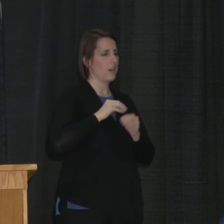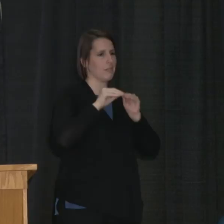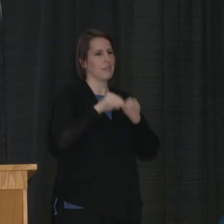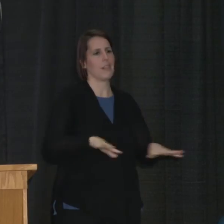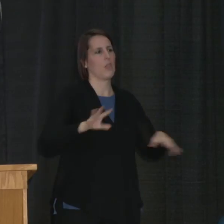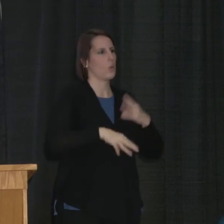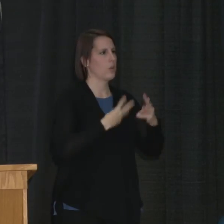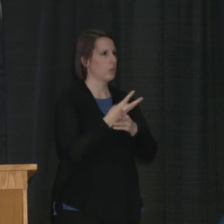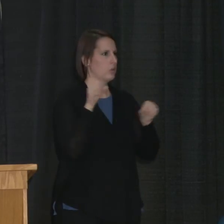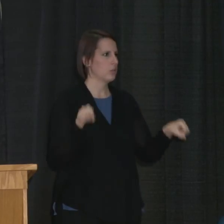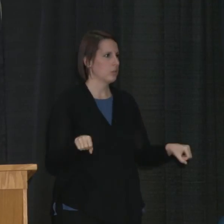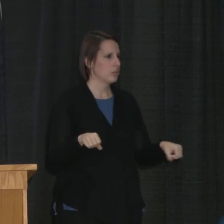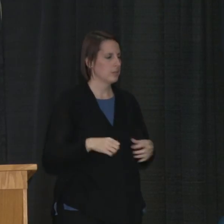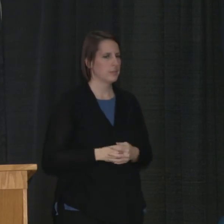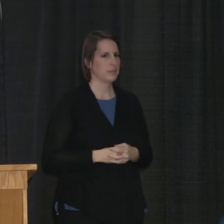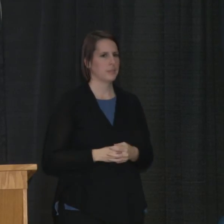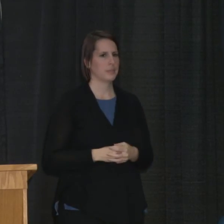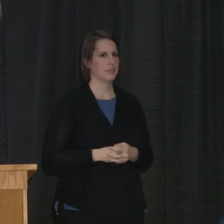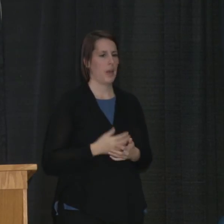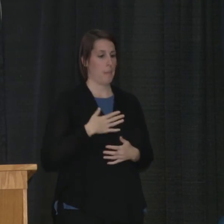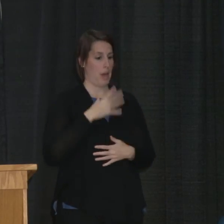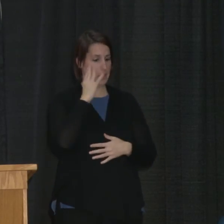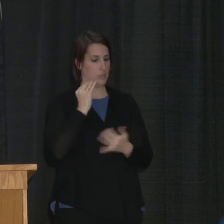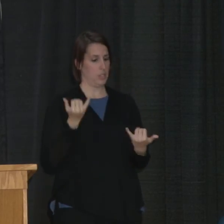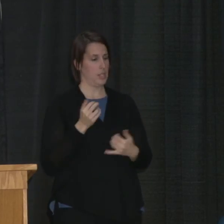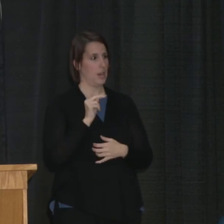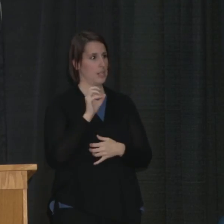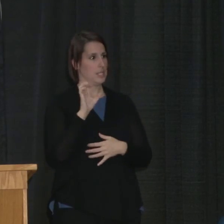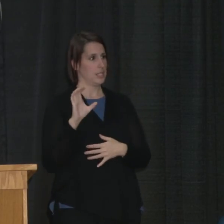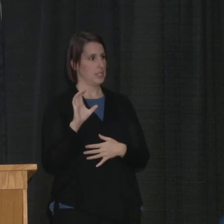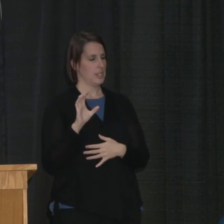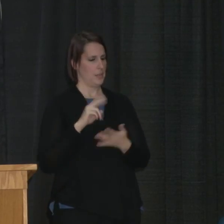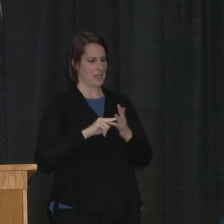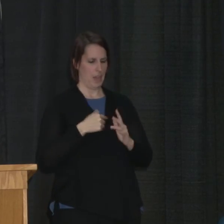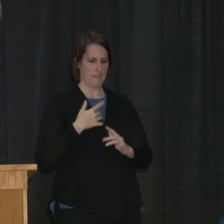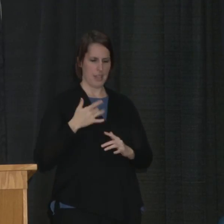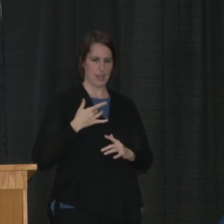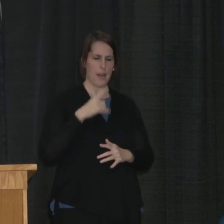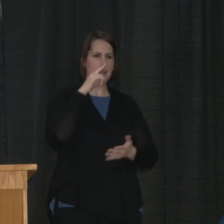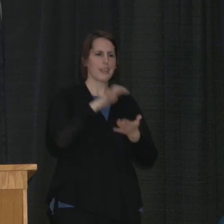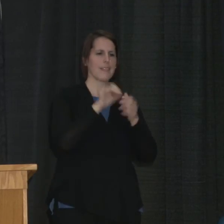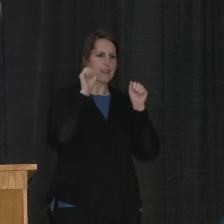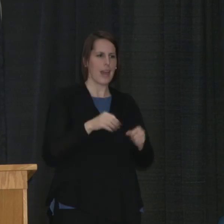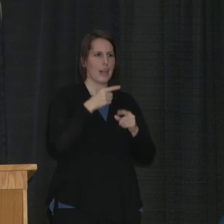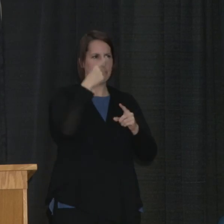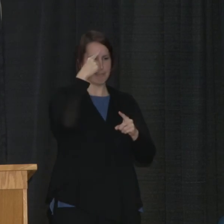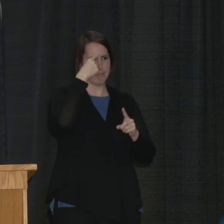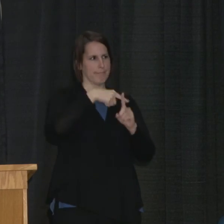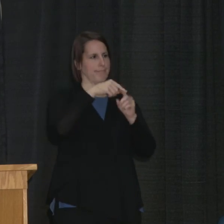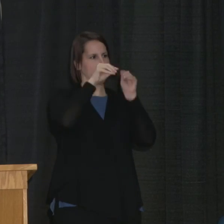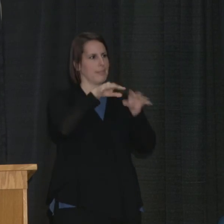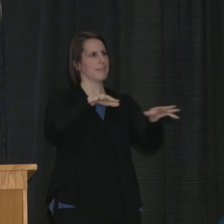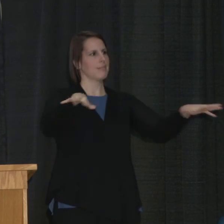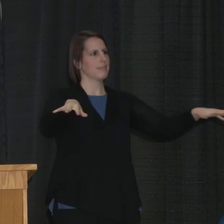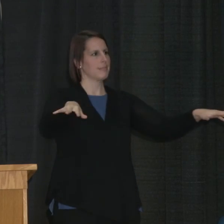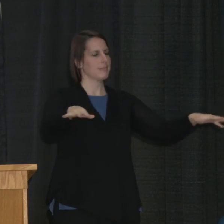that every one of us will make a difference. Best of luck and congratulations.